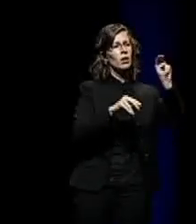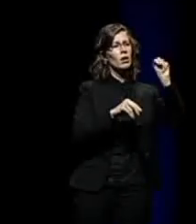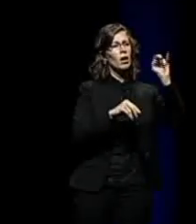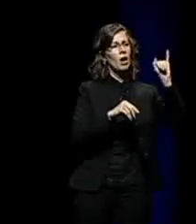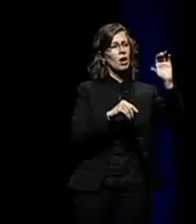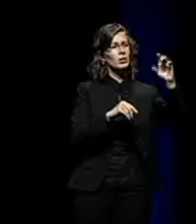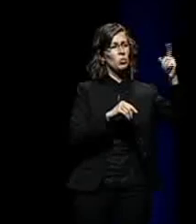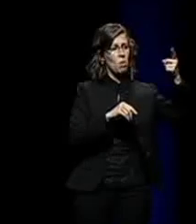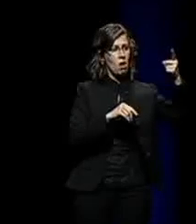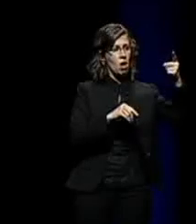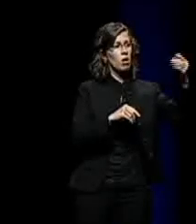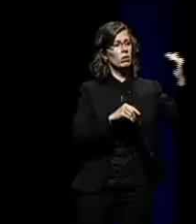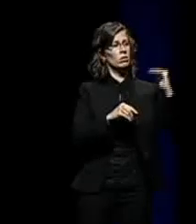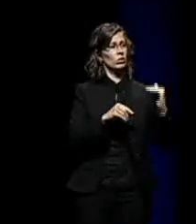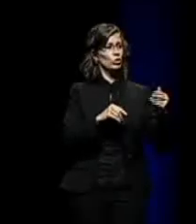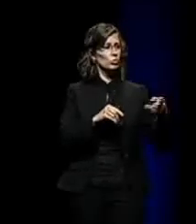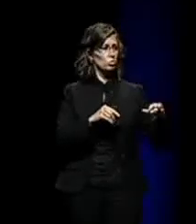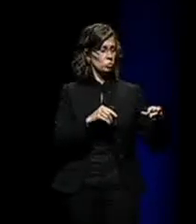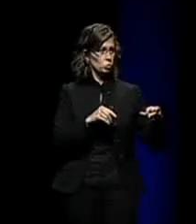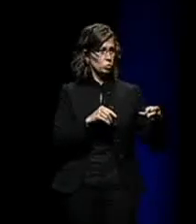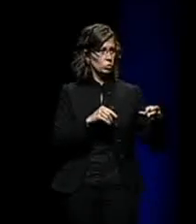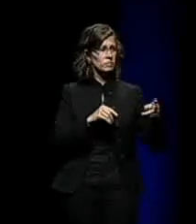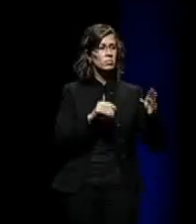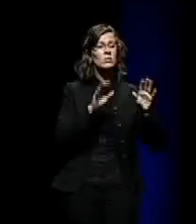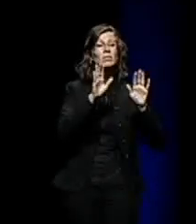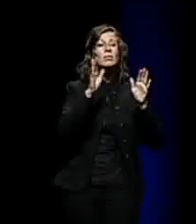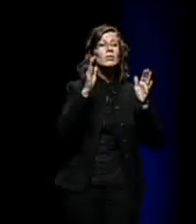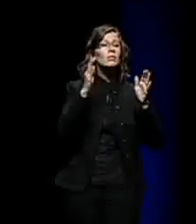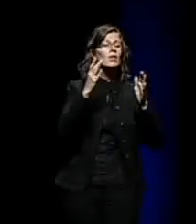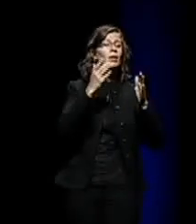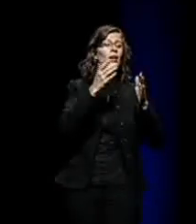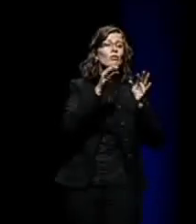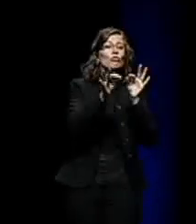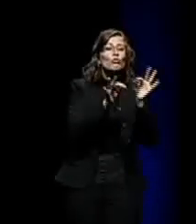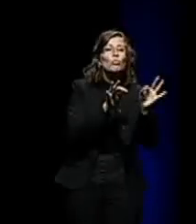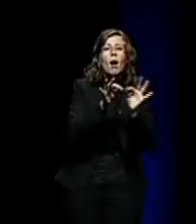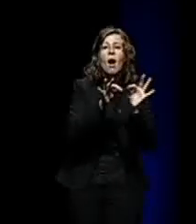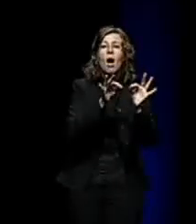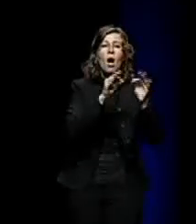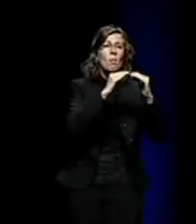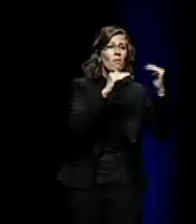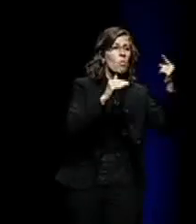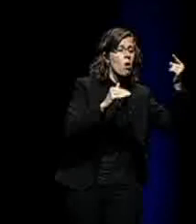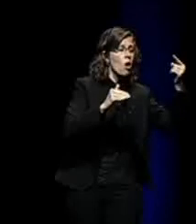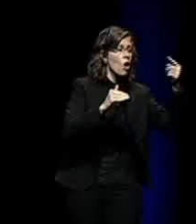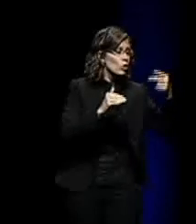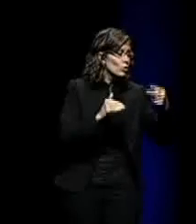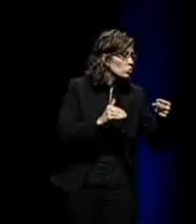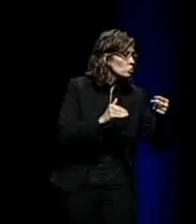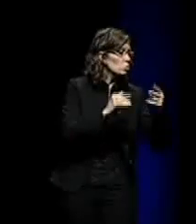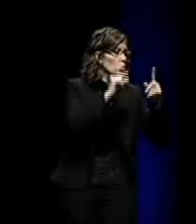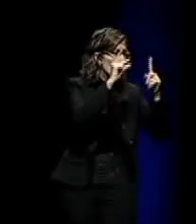2. We're not using descriptive terms yet. Because remember, we have to define what the real expectation is.